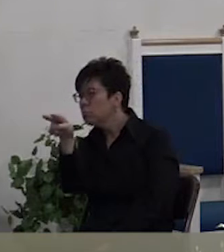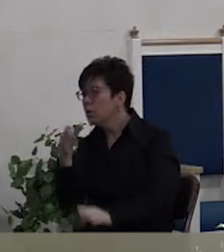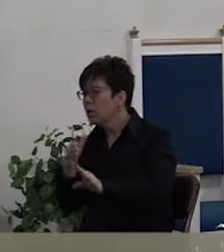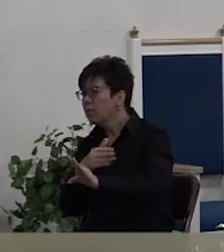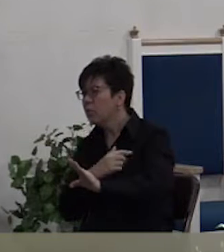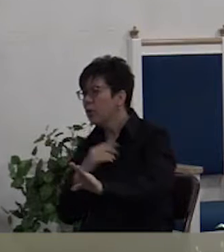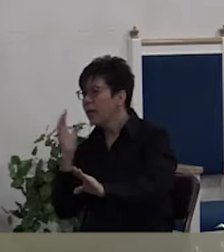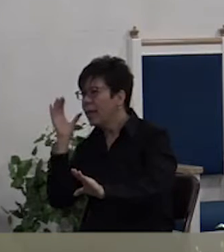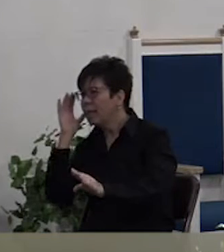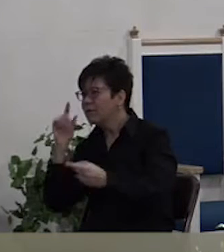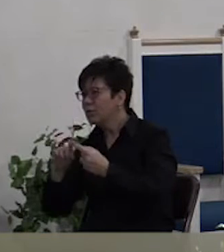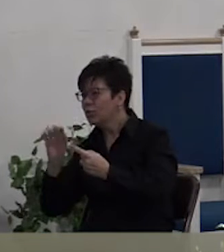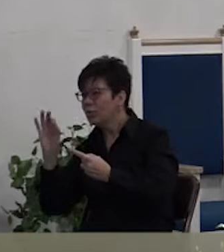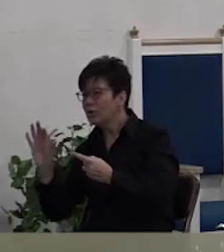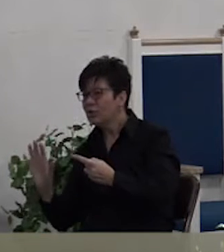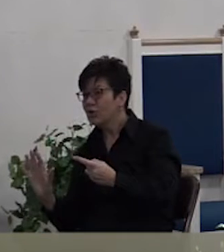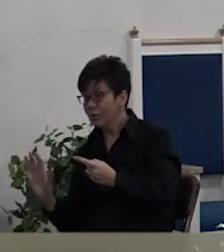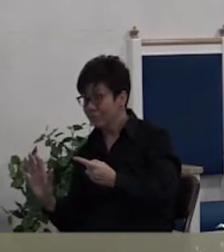before they'll listen to a preacher.